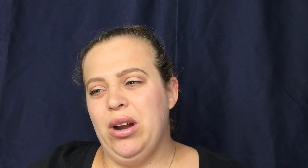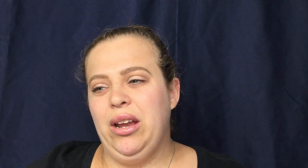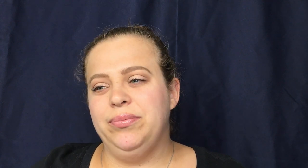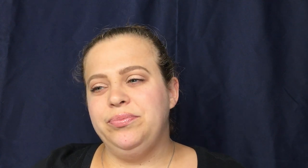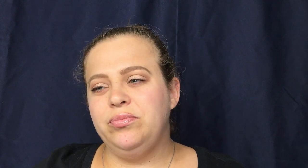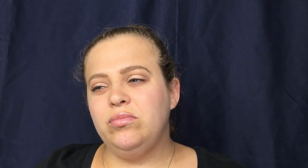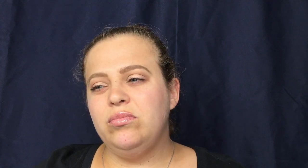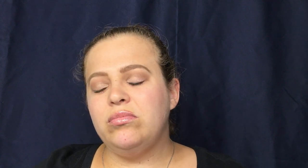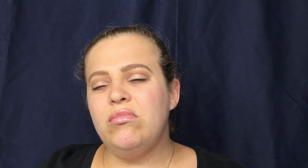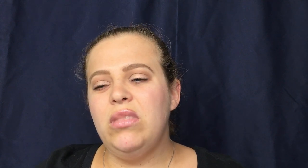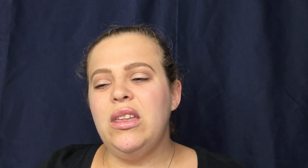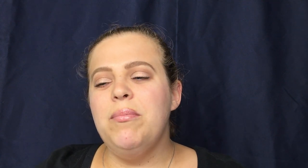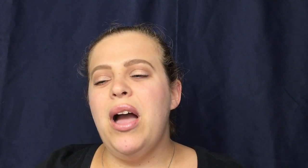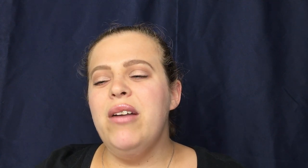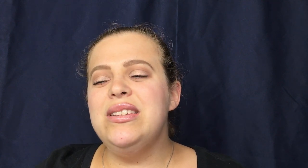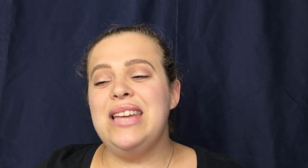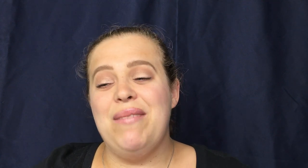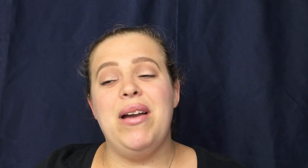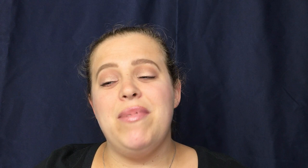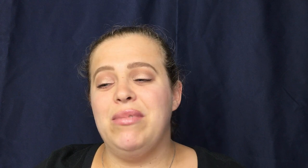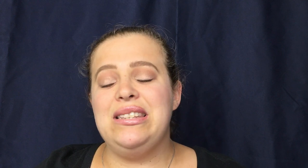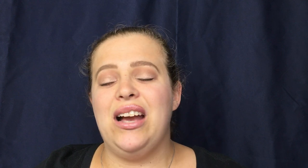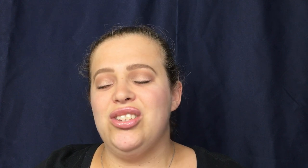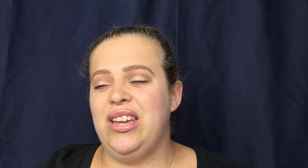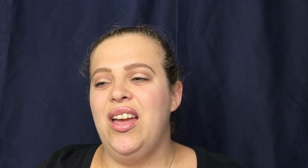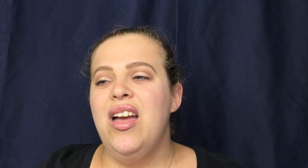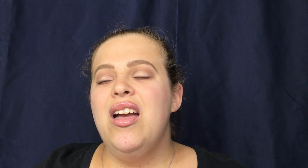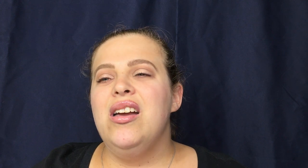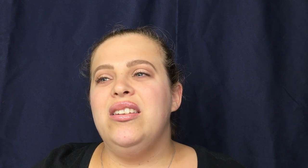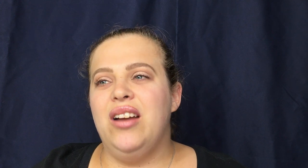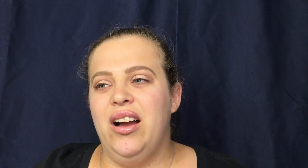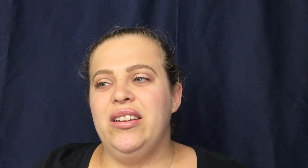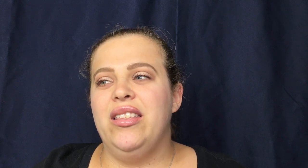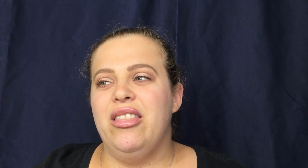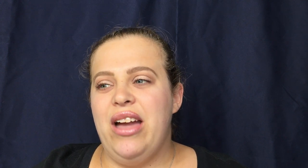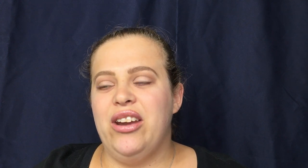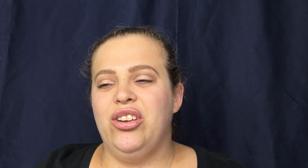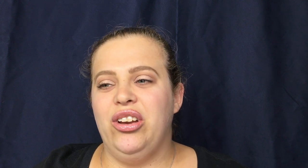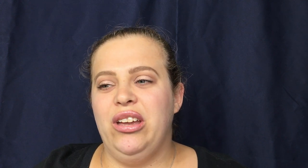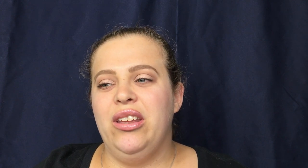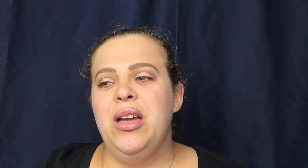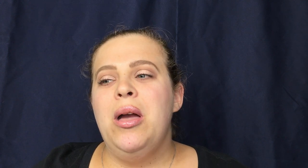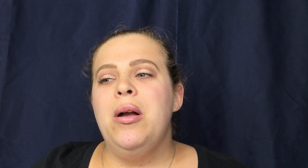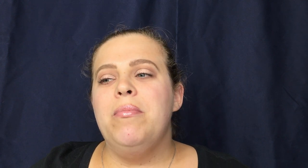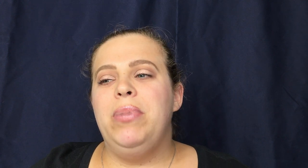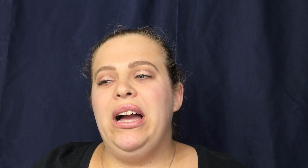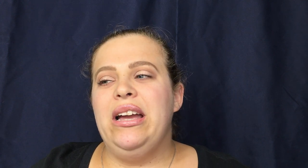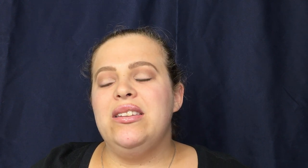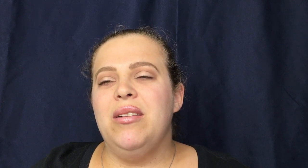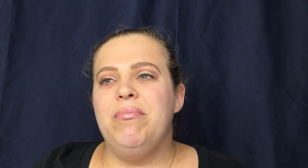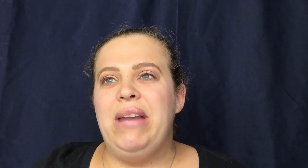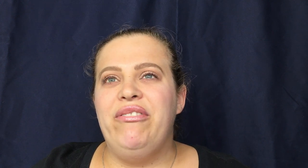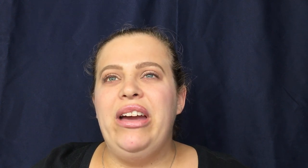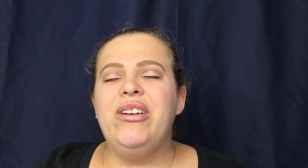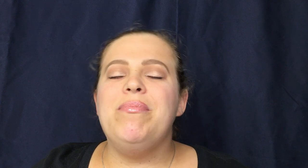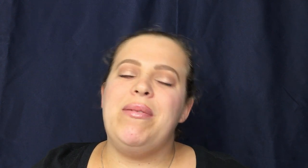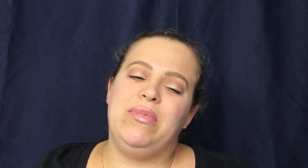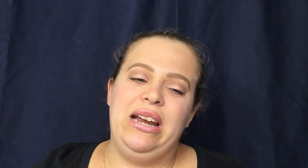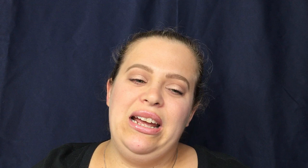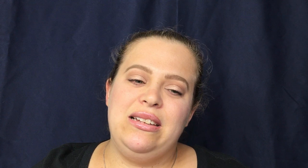memory? I would say my memory is actually not that good, but my favorite memory